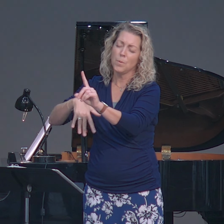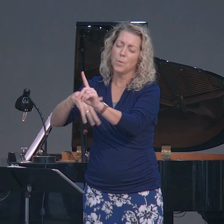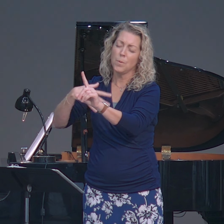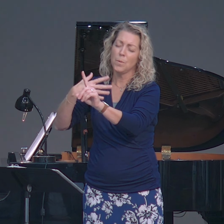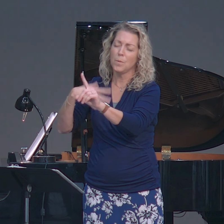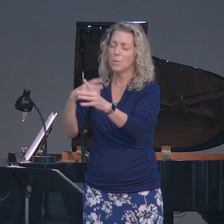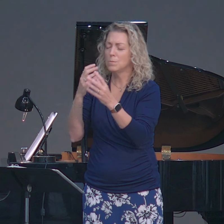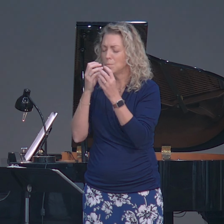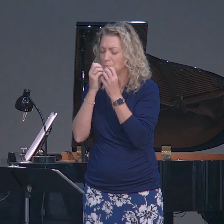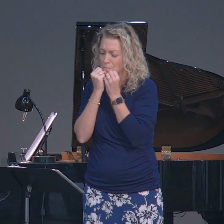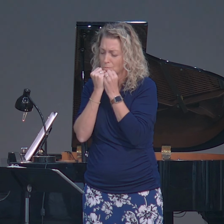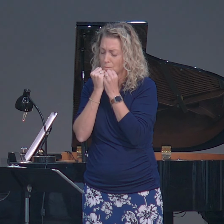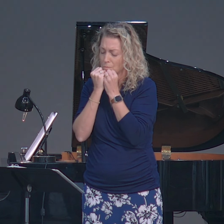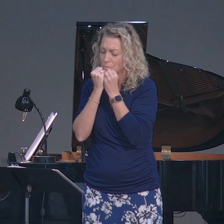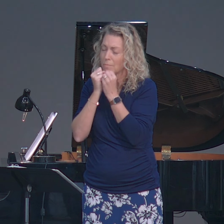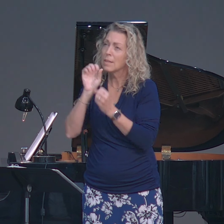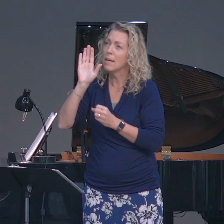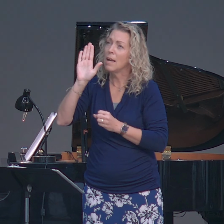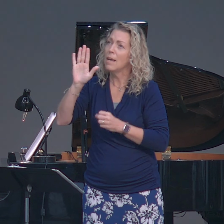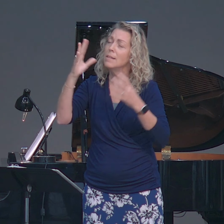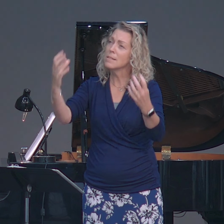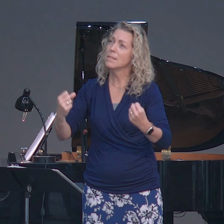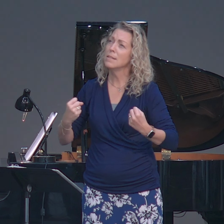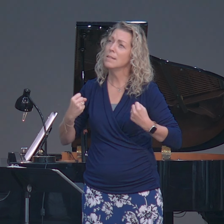a precious